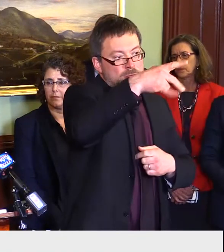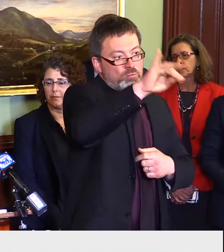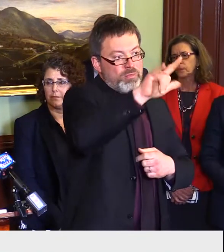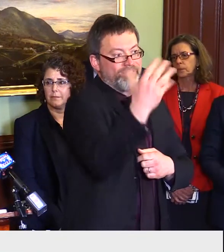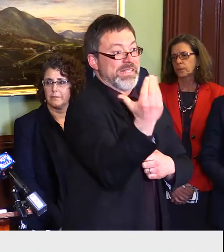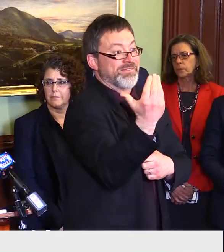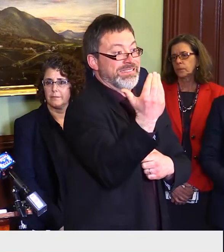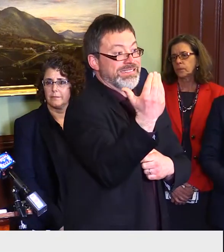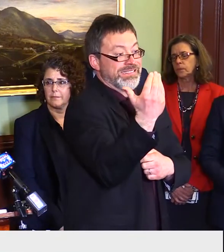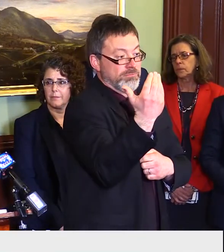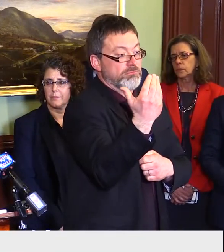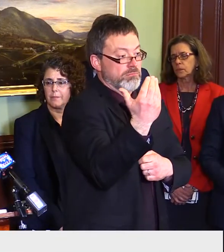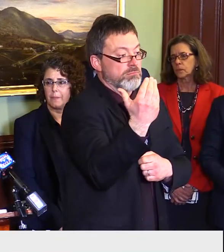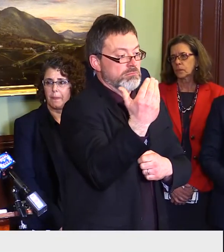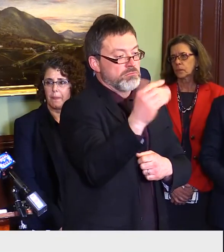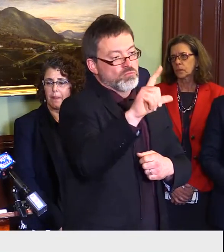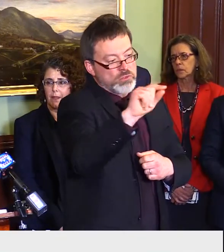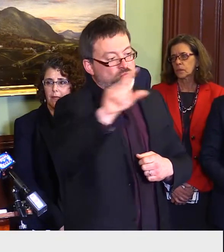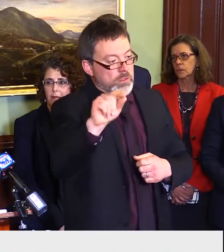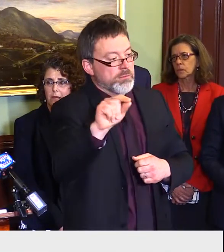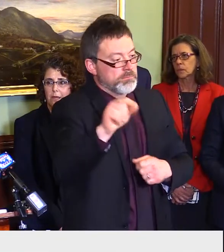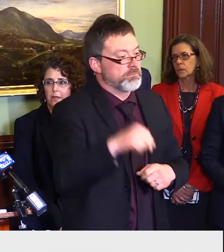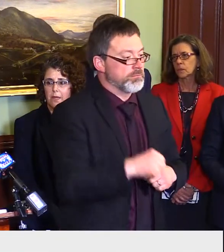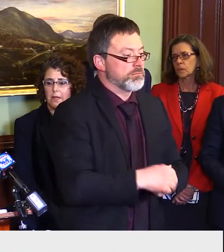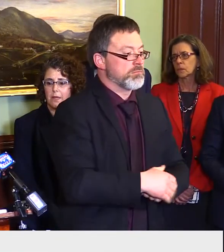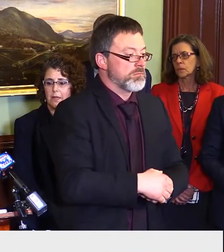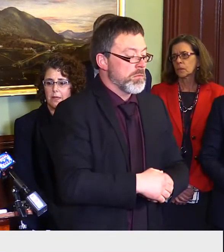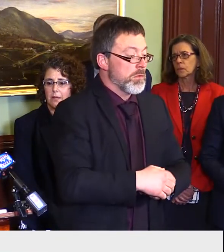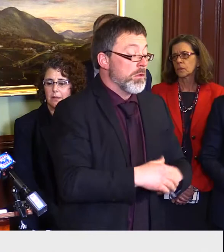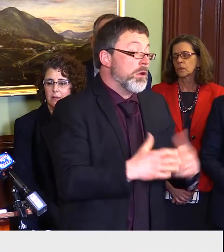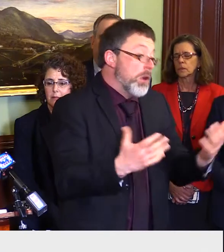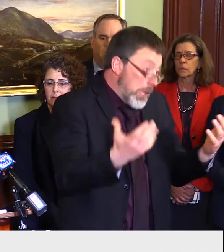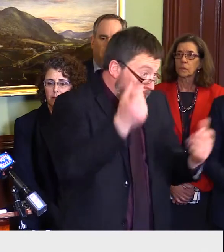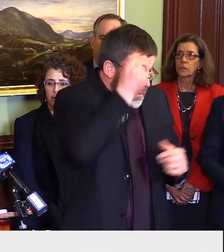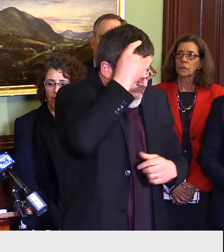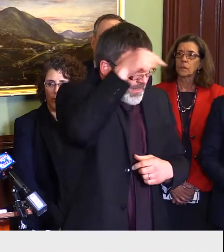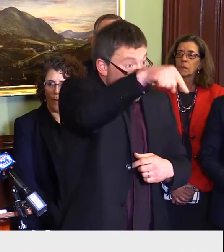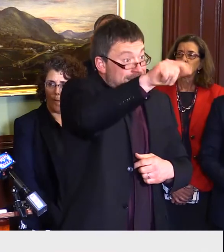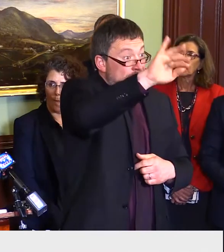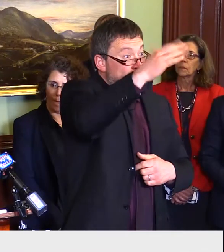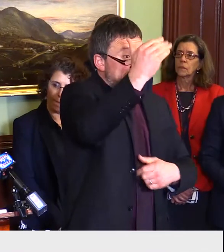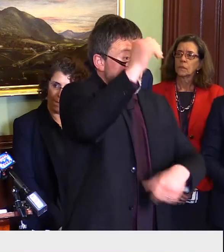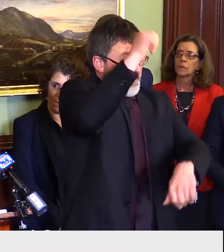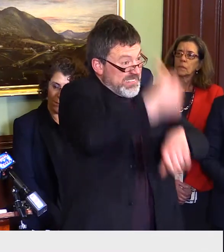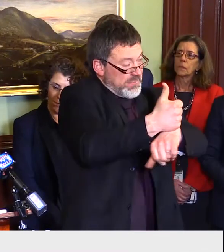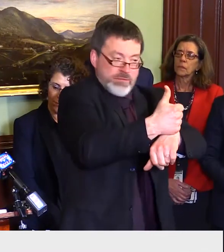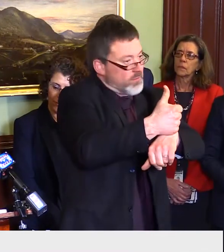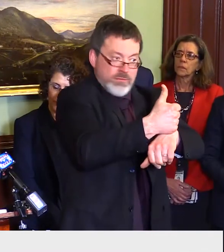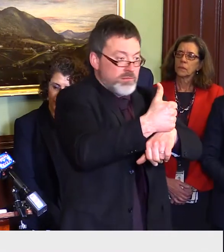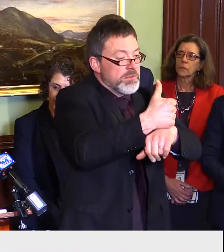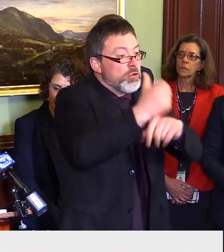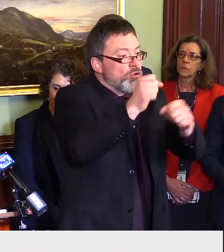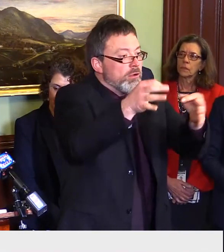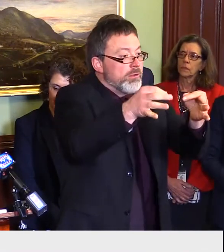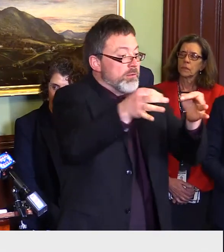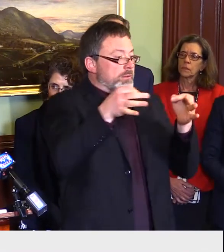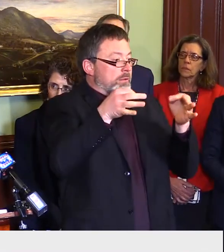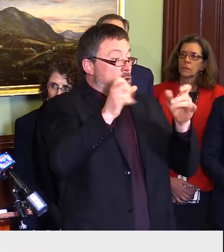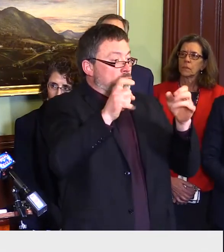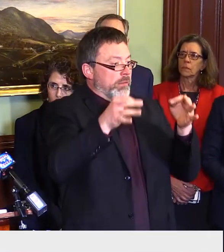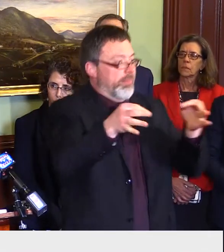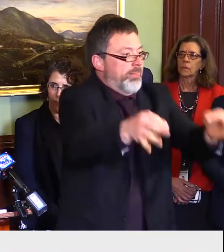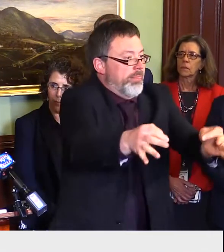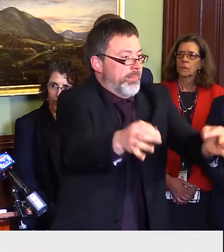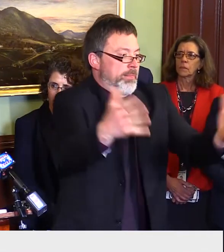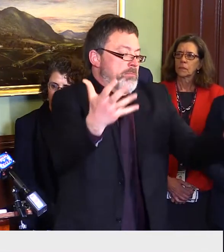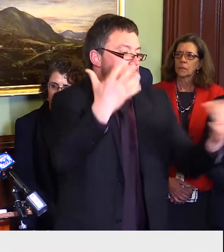ground. Again, it's important to keep in mind, this strategy is focused on protecting our